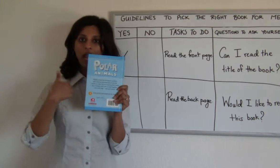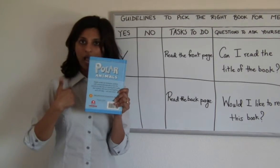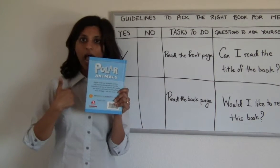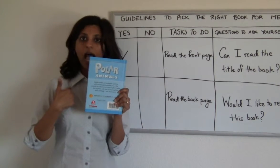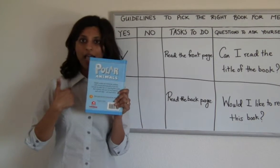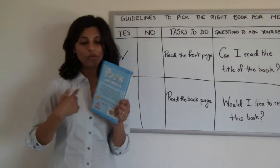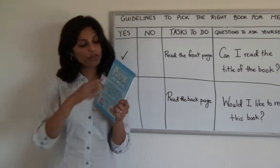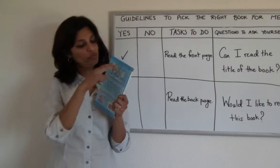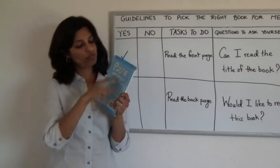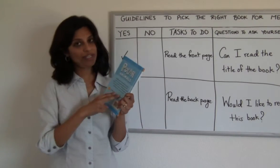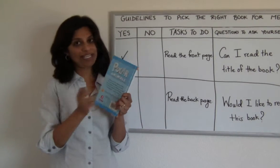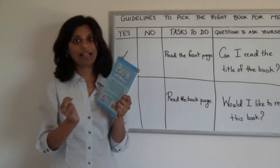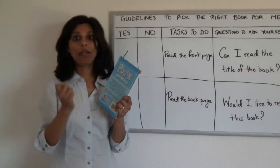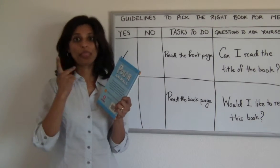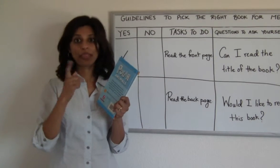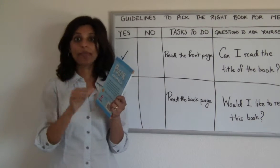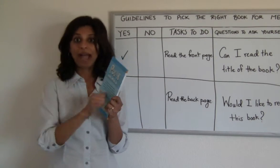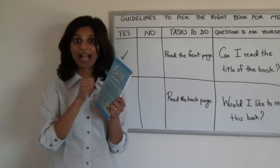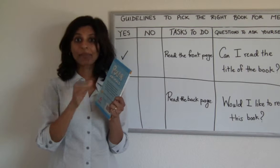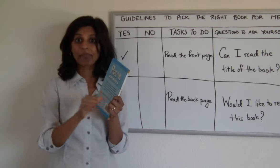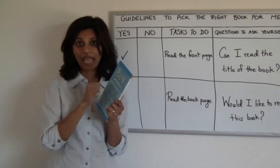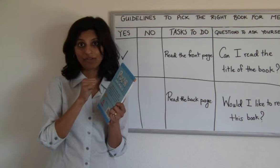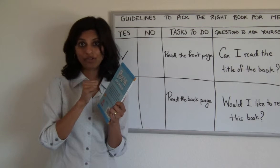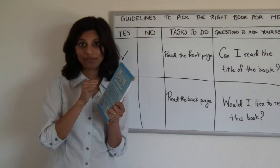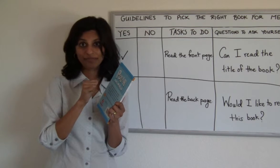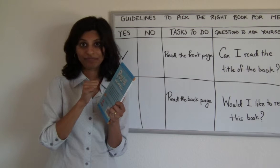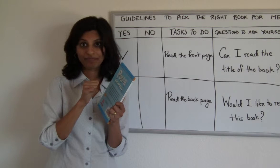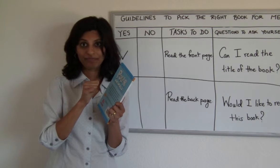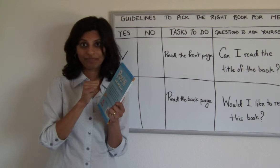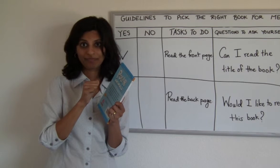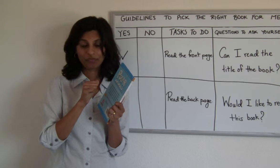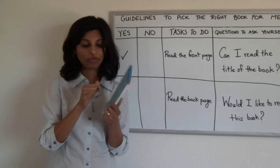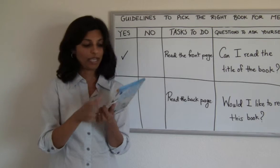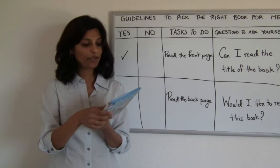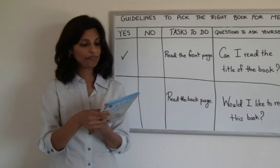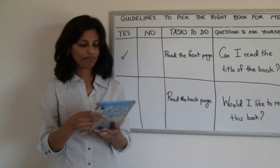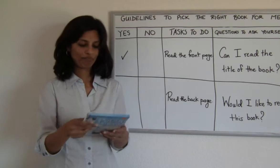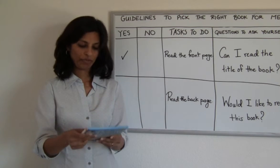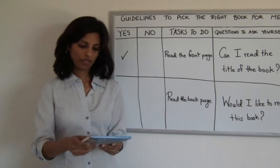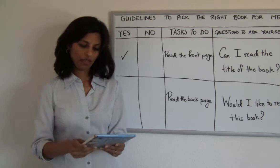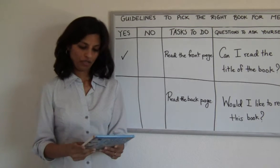And I'm going to read the back page. Okay?